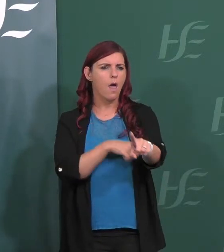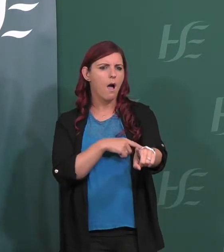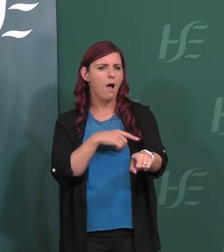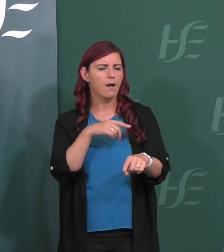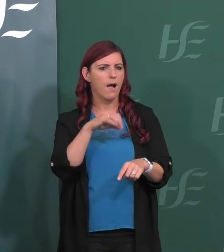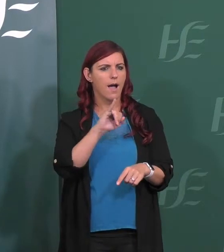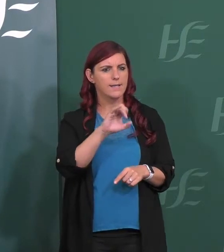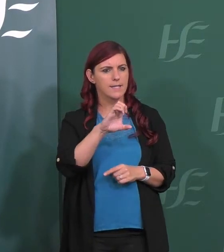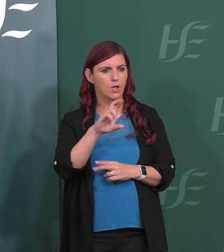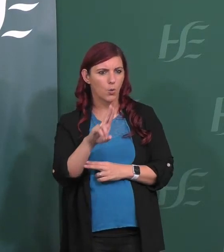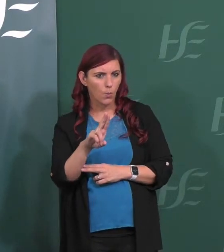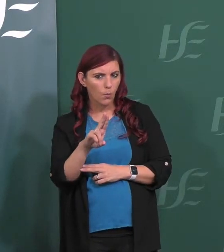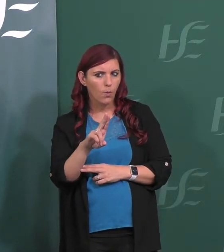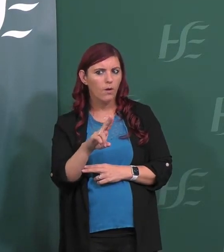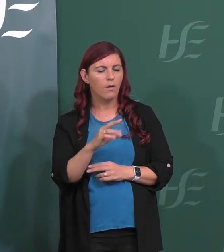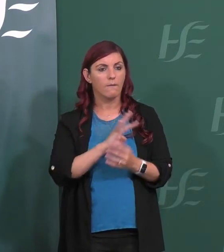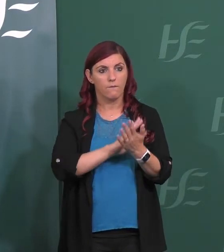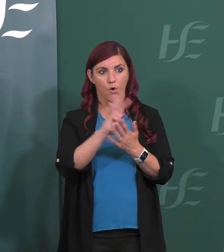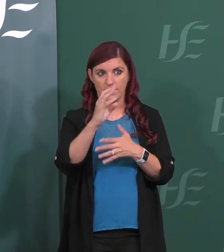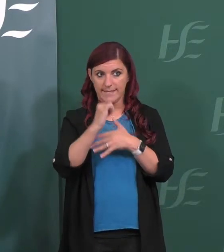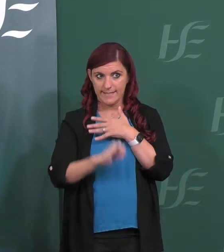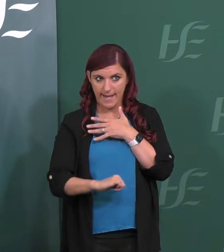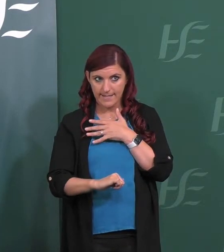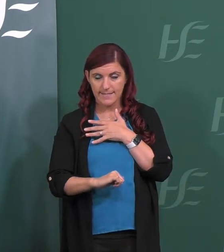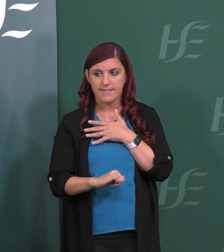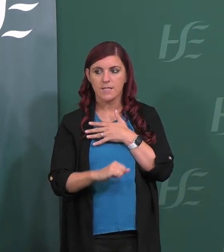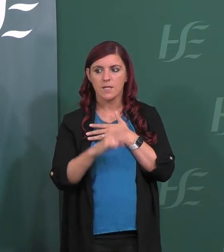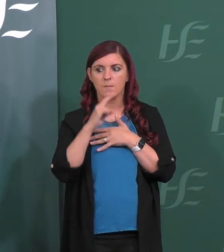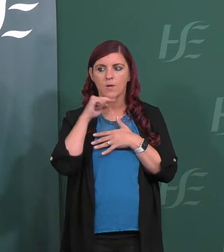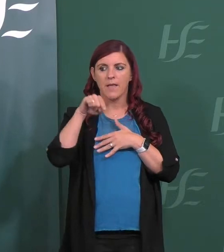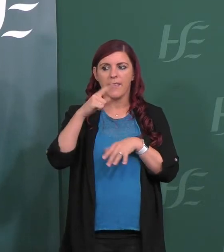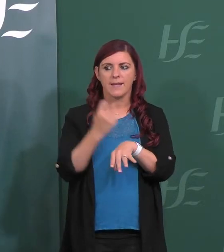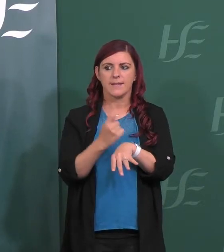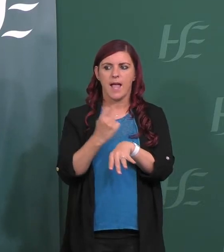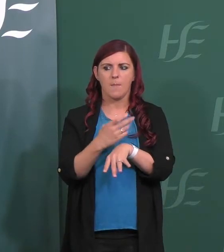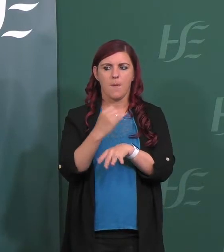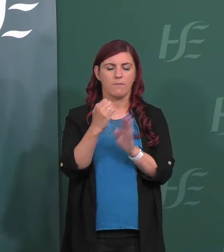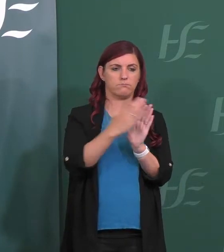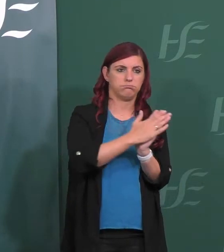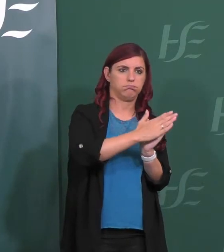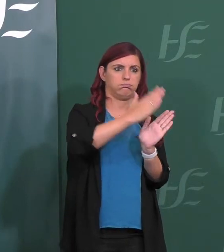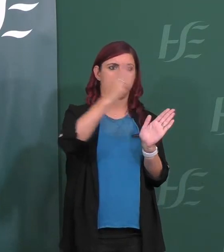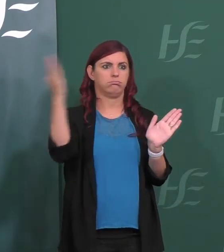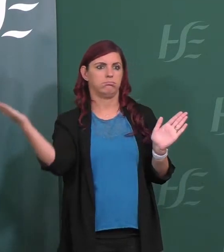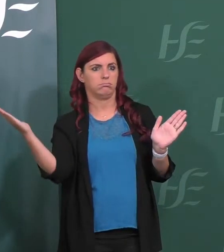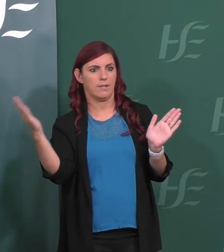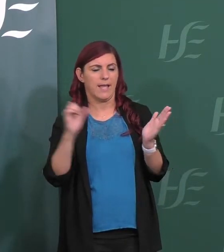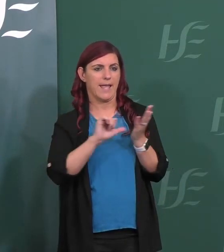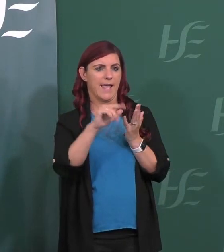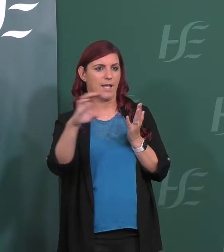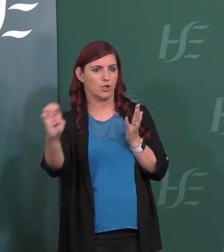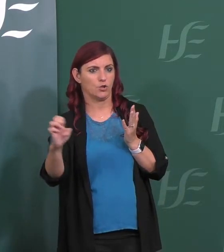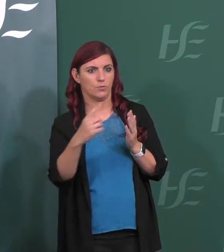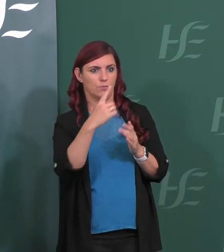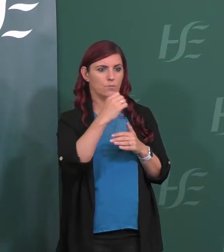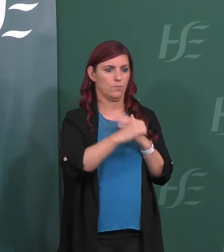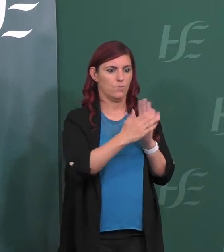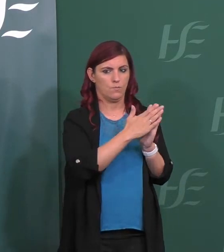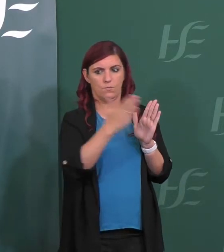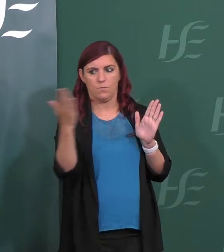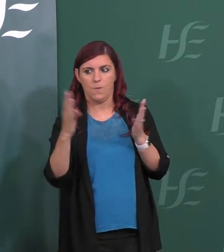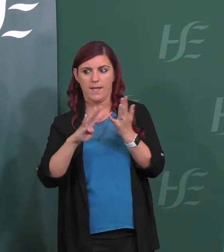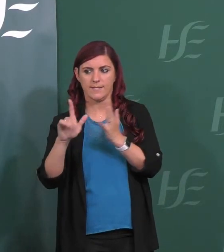length of stay is 14 days. But within that, there's a huge range between 1 day and 97 days.